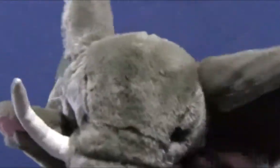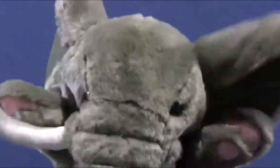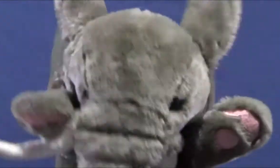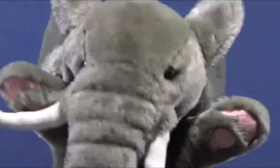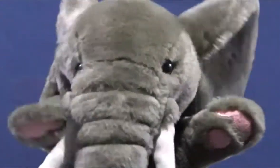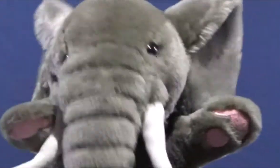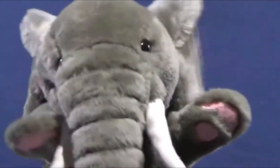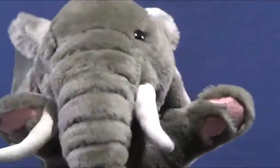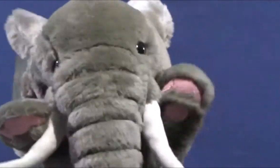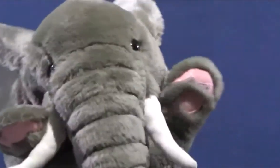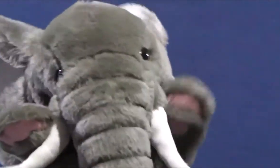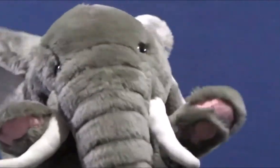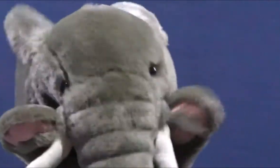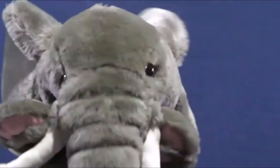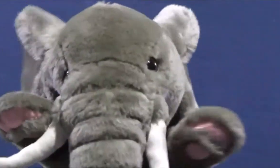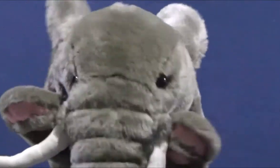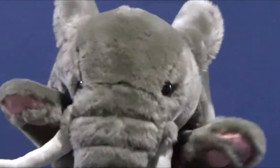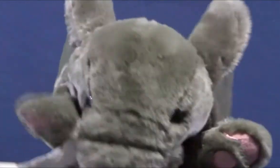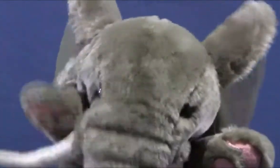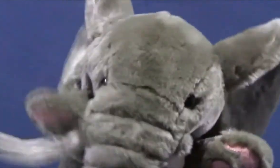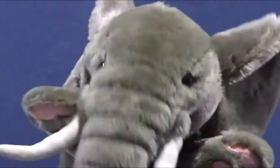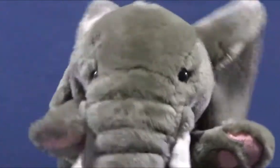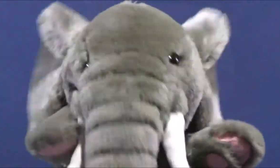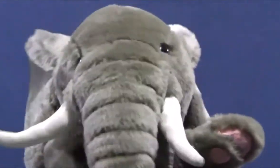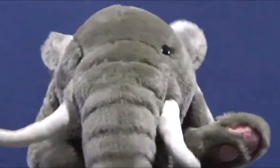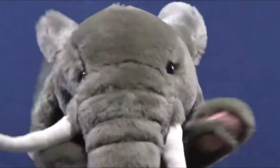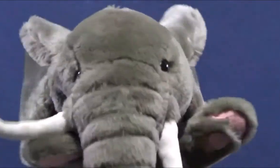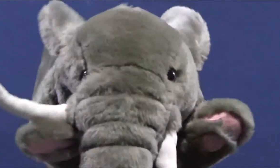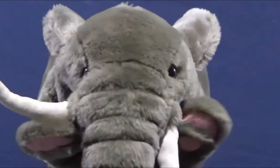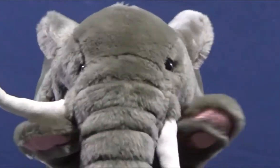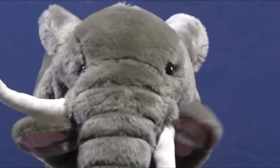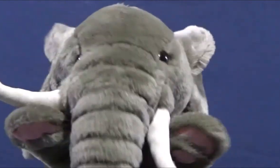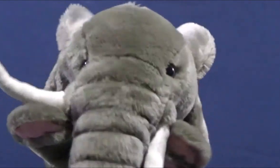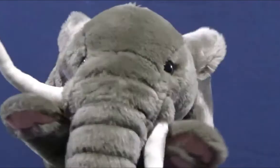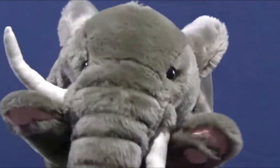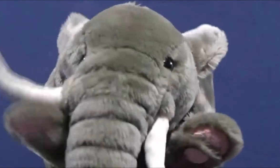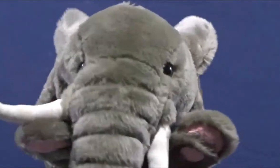you. Goodbye. Goodbye. Goodbye. Goodbye. Goodbye. Goodbye. Goodbye.